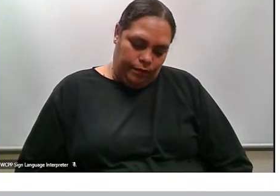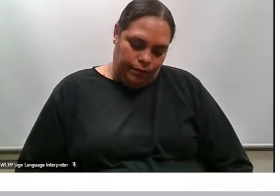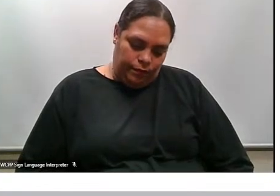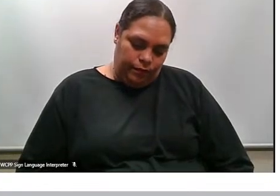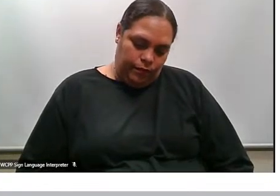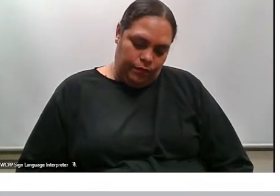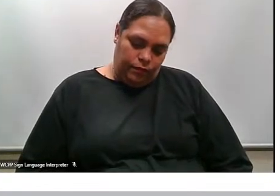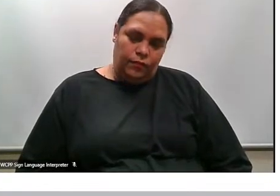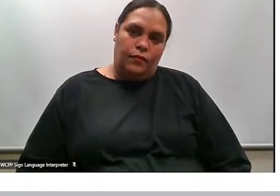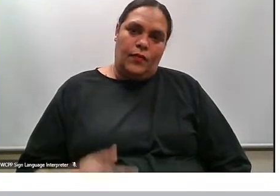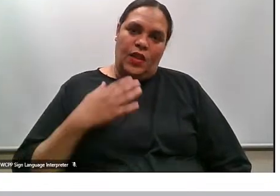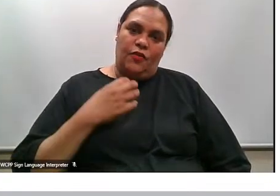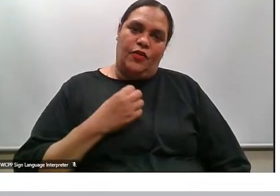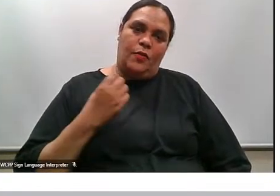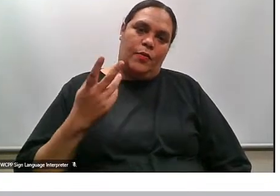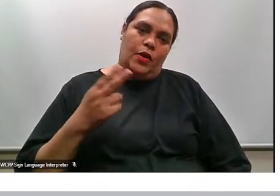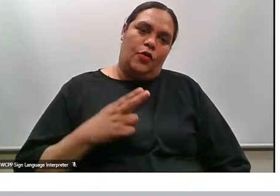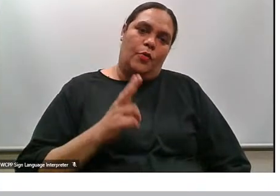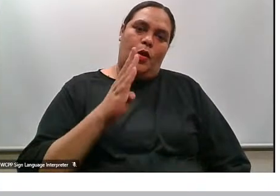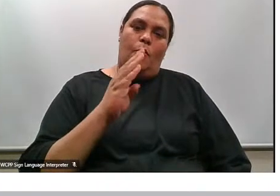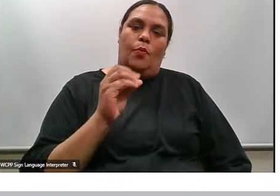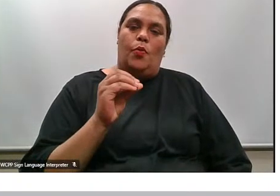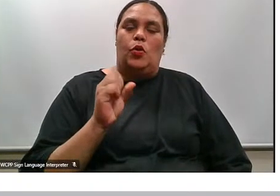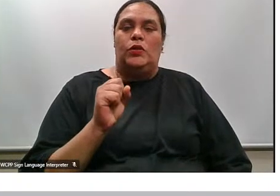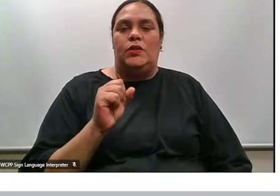Thanks very much, Honorable Postman.